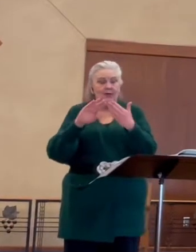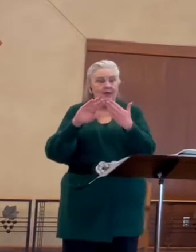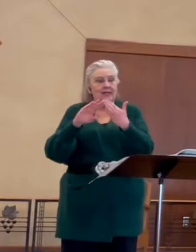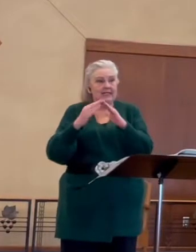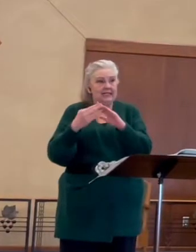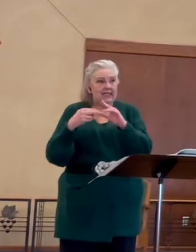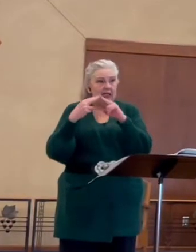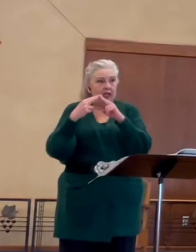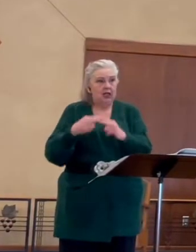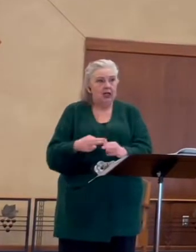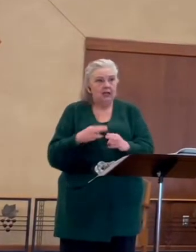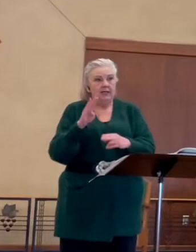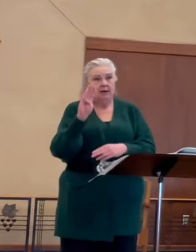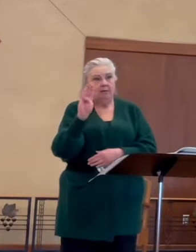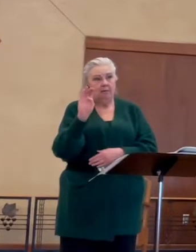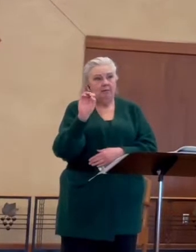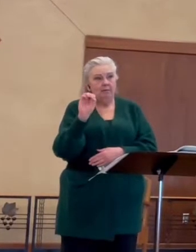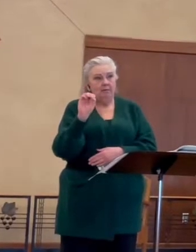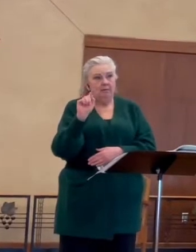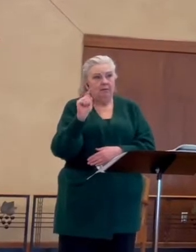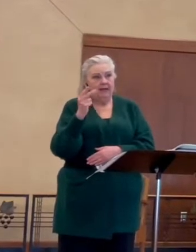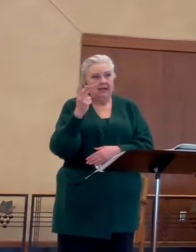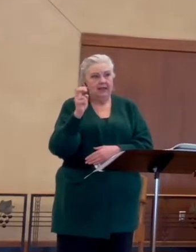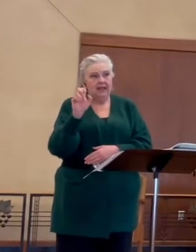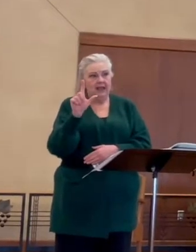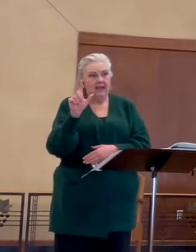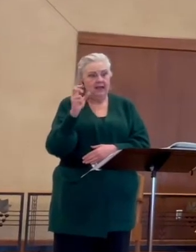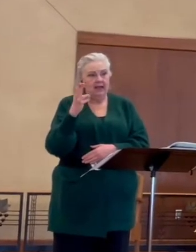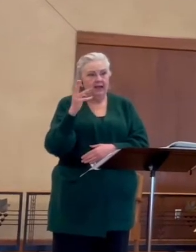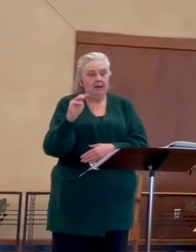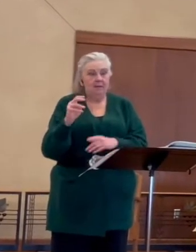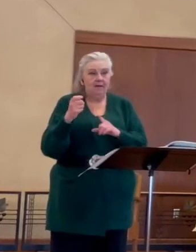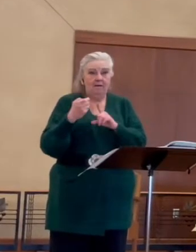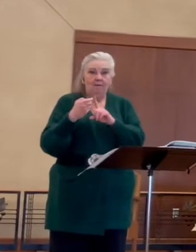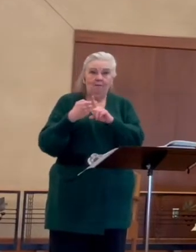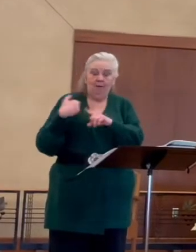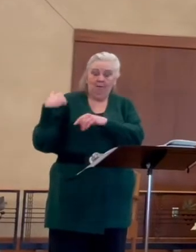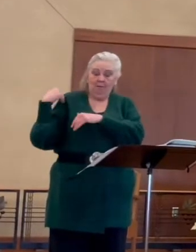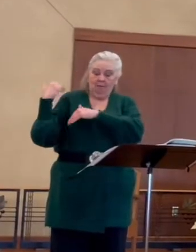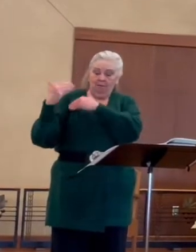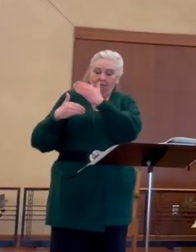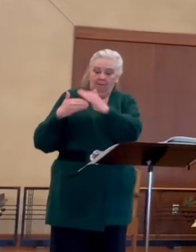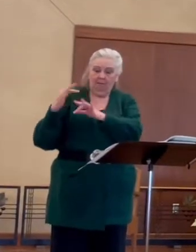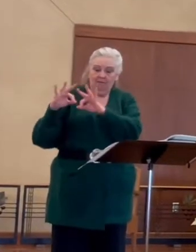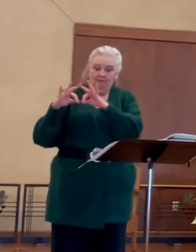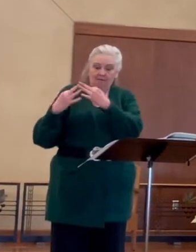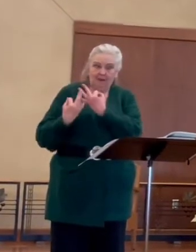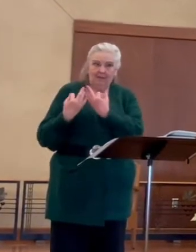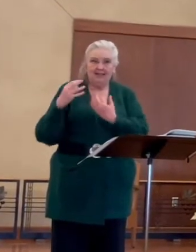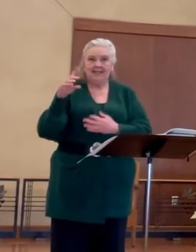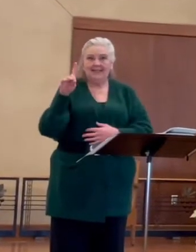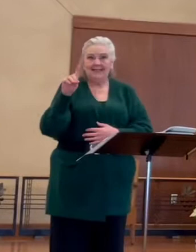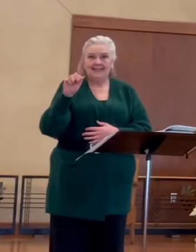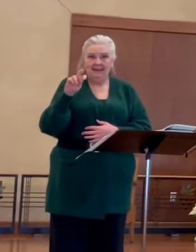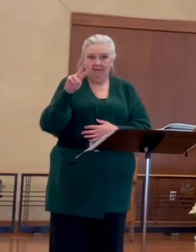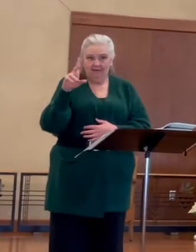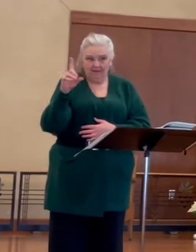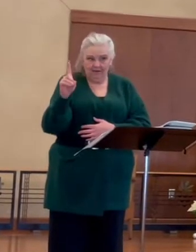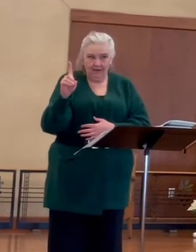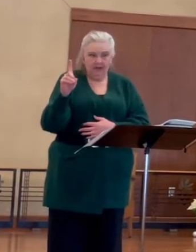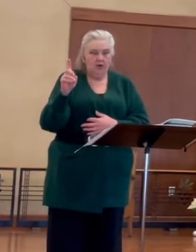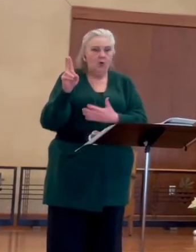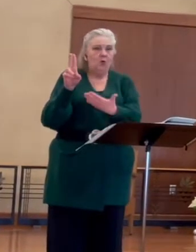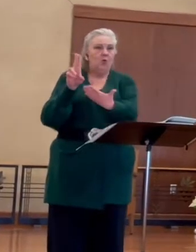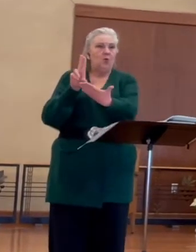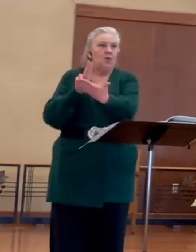Bethlehem, because he was descended from the house and family of David. He went to be registered